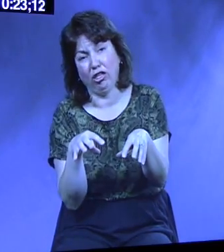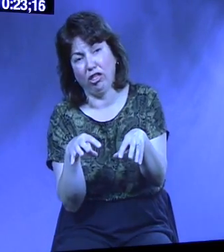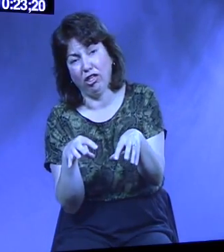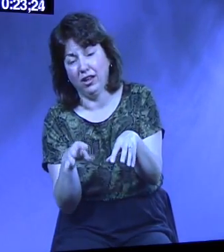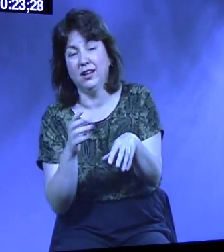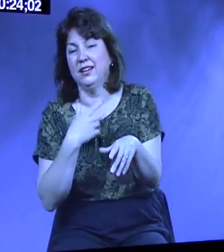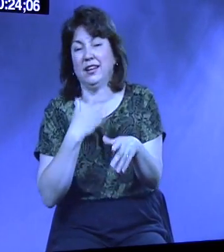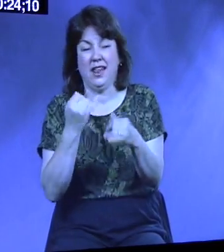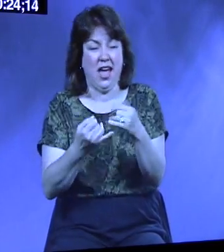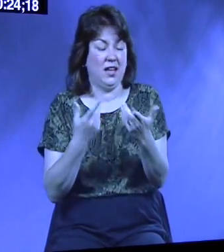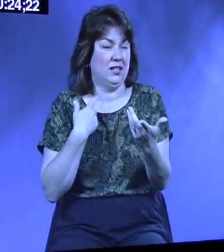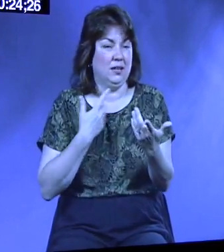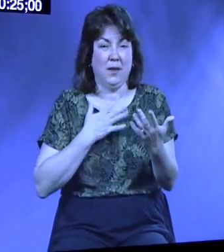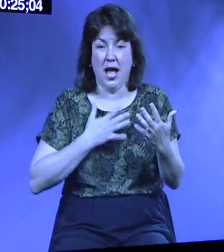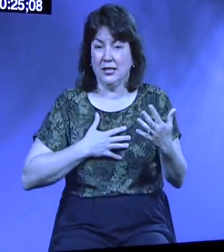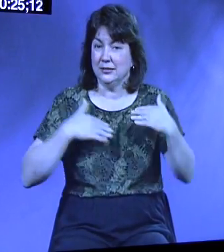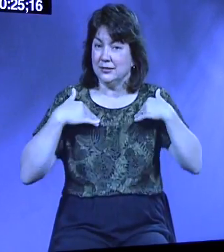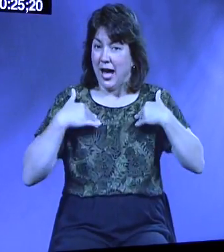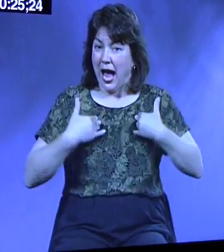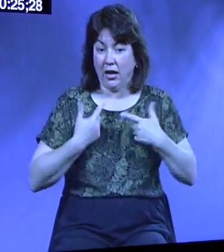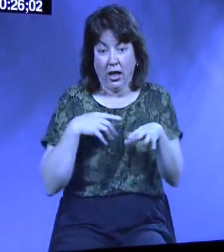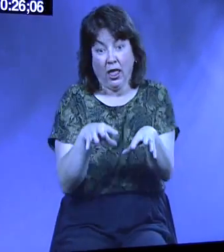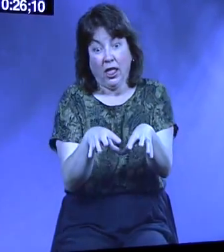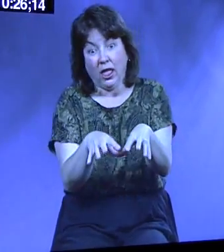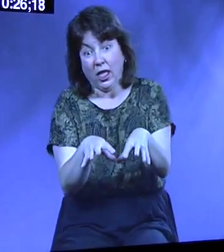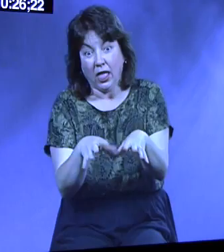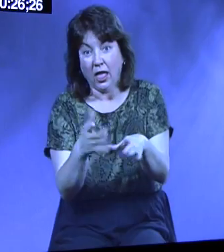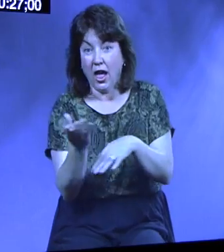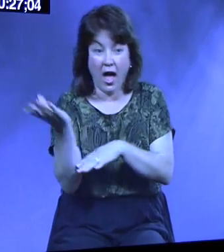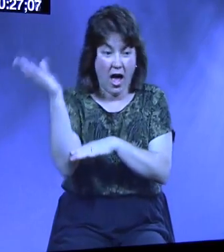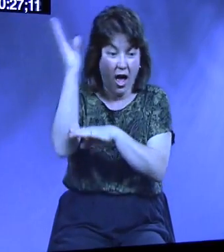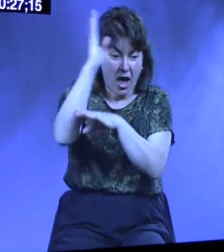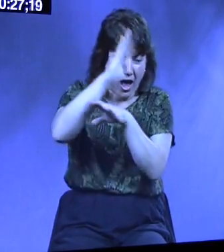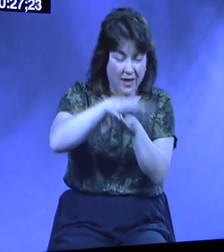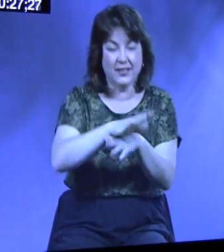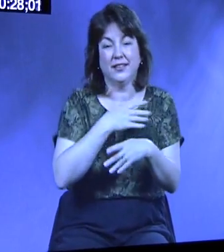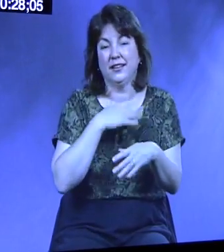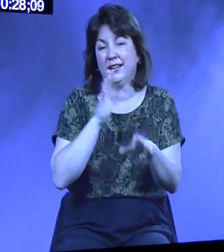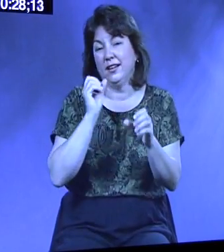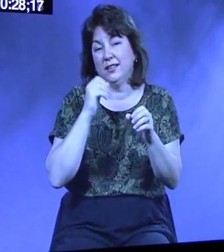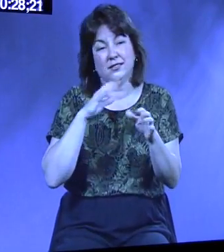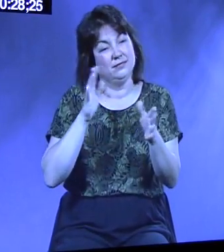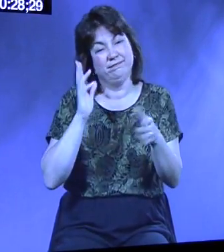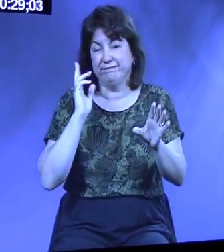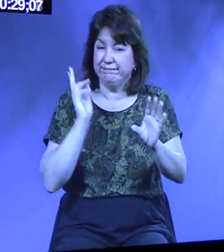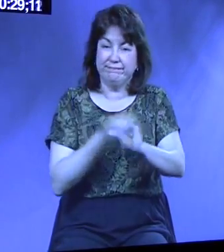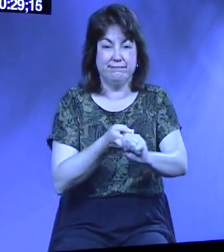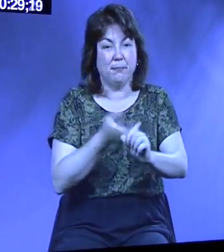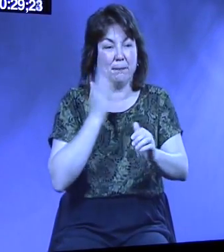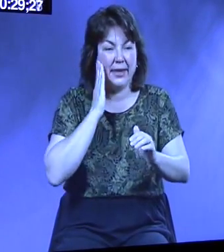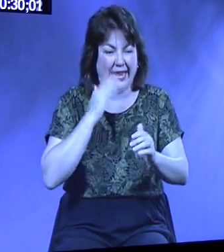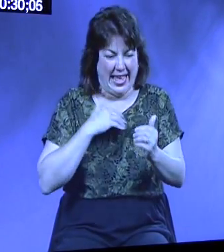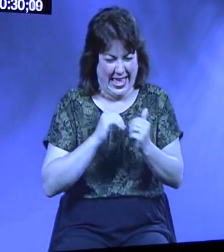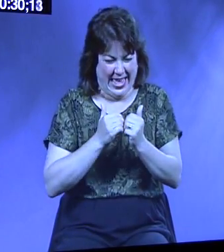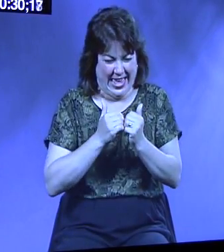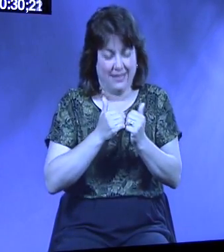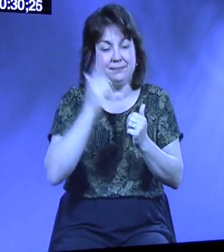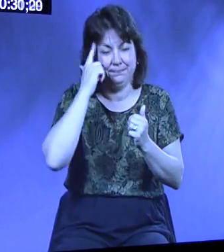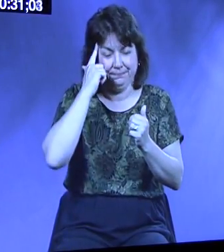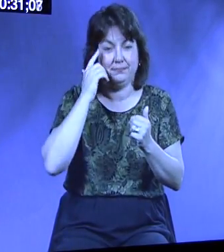hours later, I'm still sitting there. Body's so tired from just, sitting there all day. And I